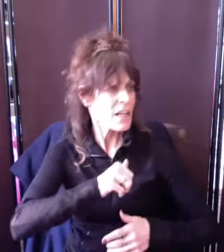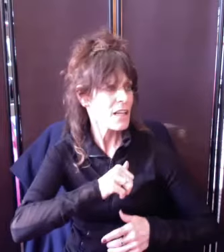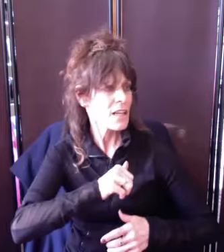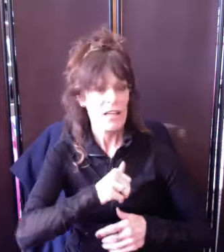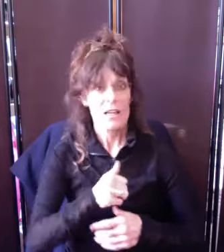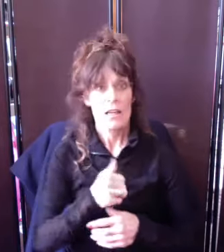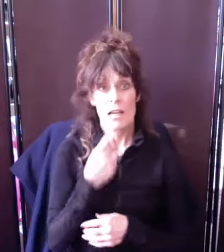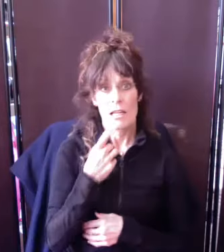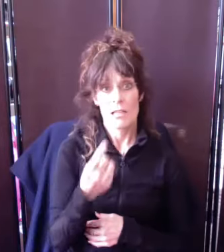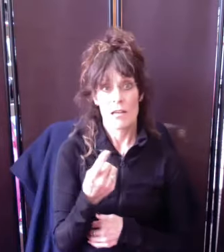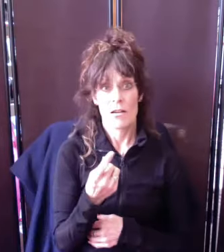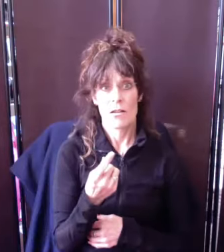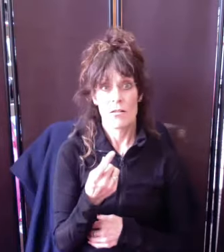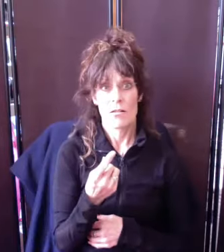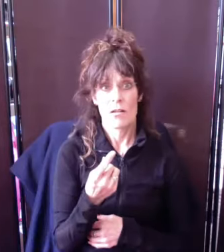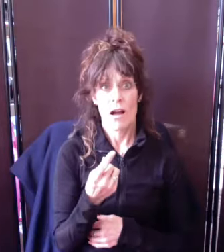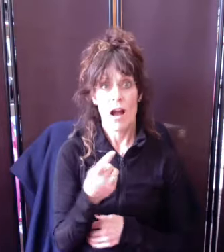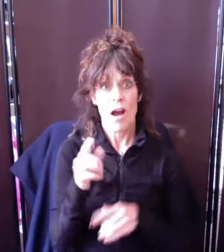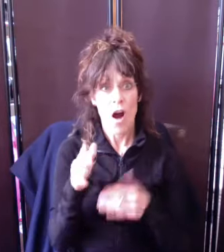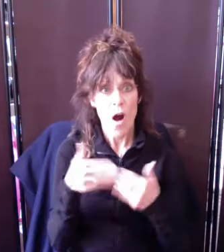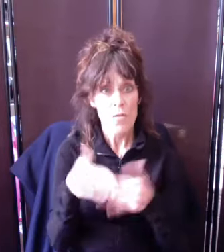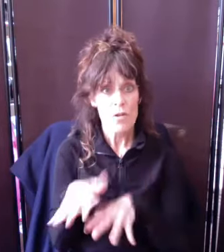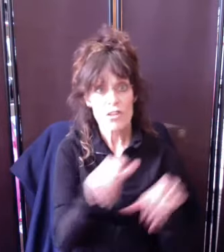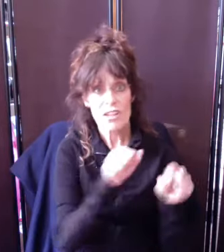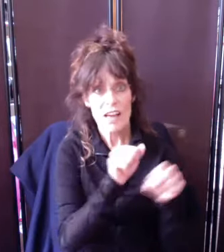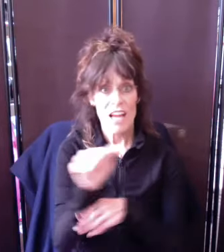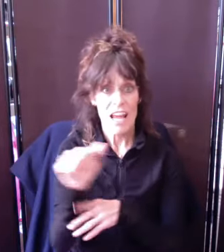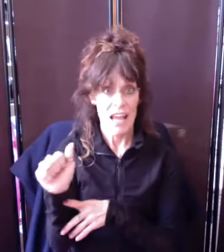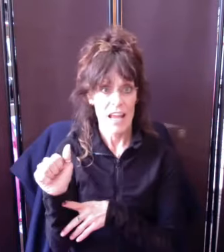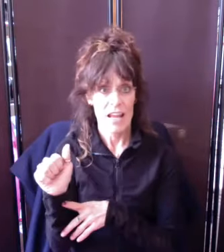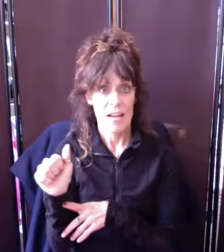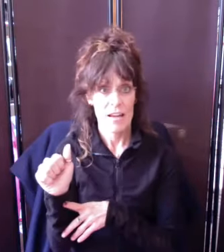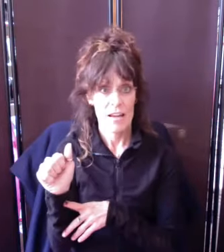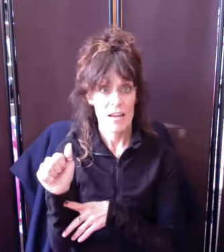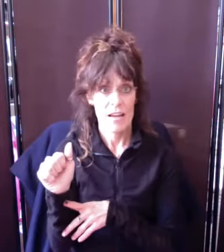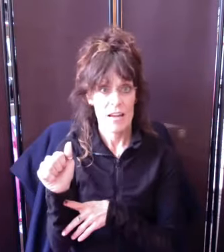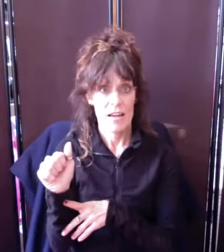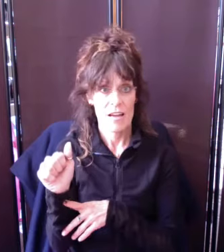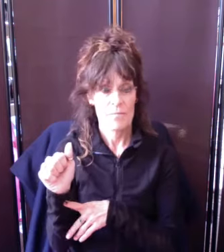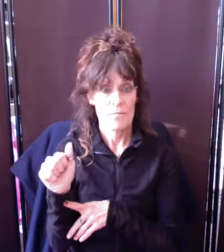came this close to leaving AA. Really did. Really, really did. And